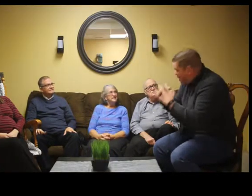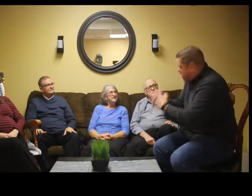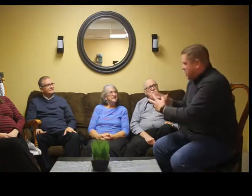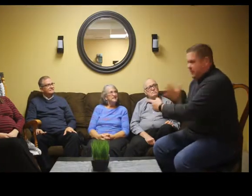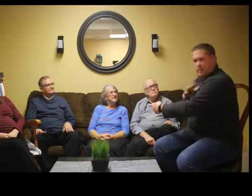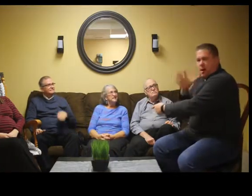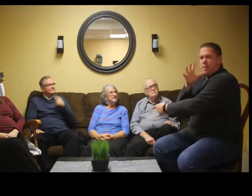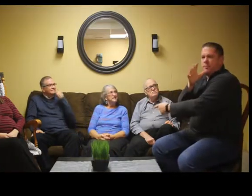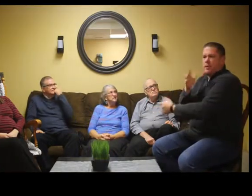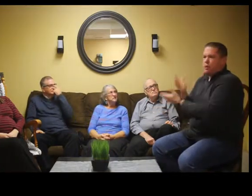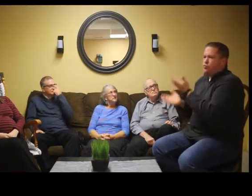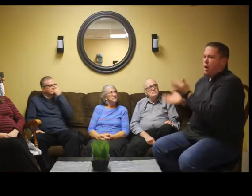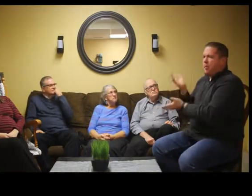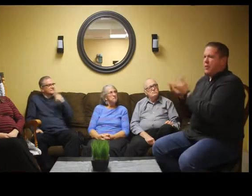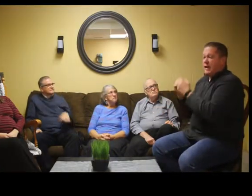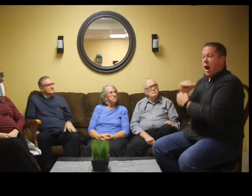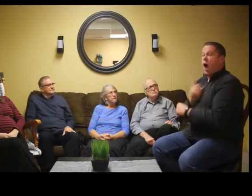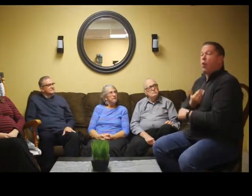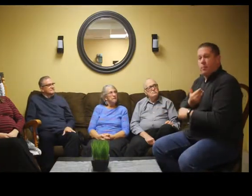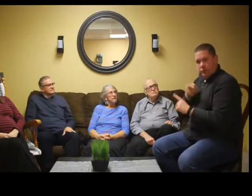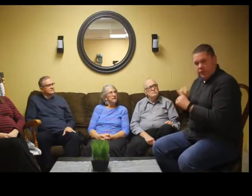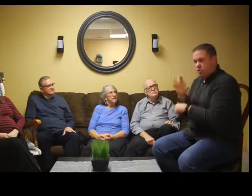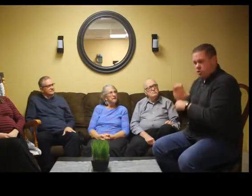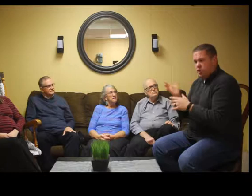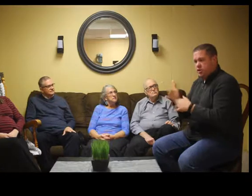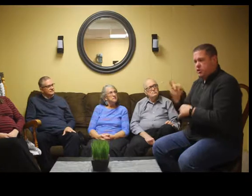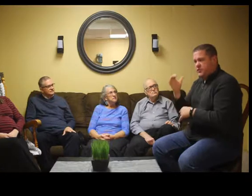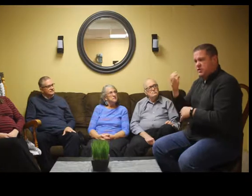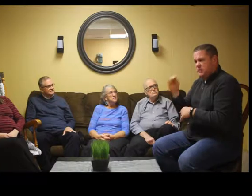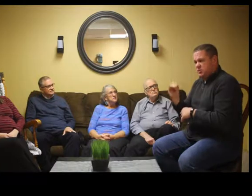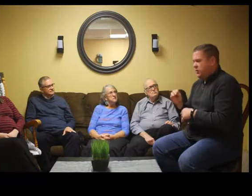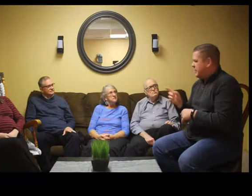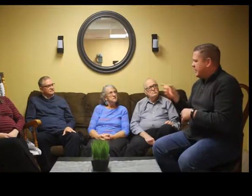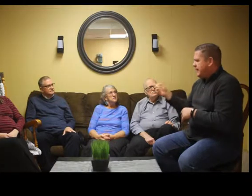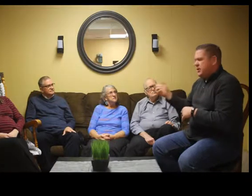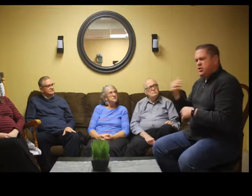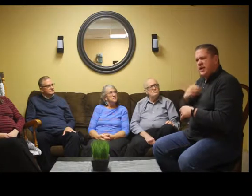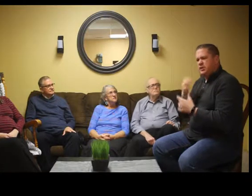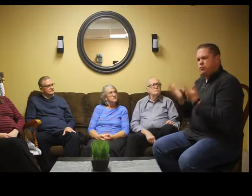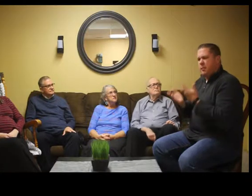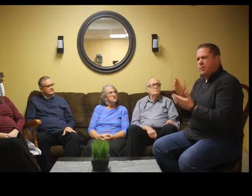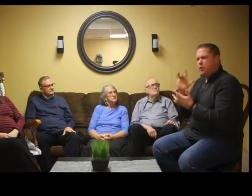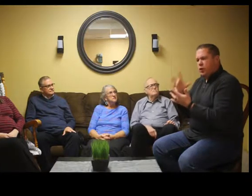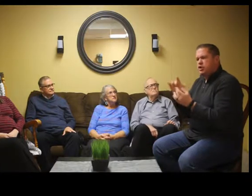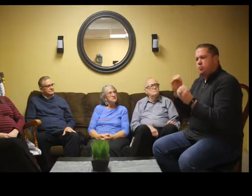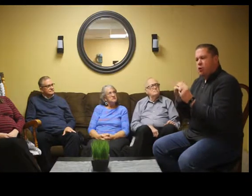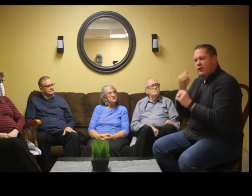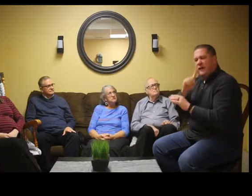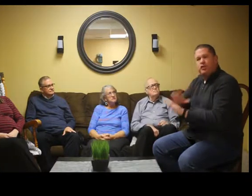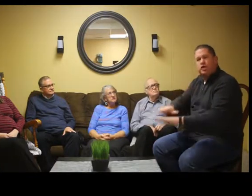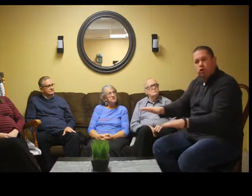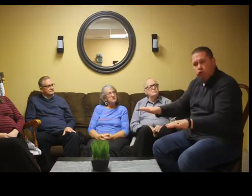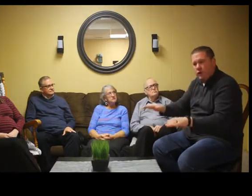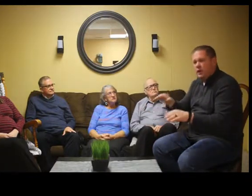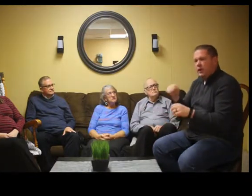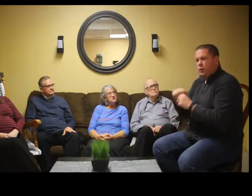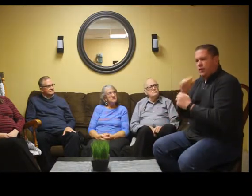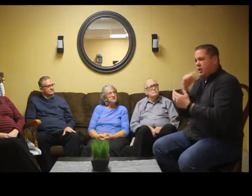America, my mom, probably in our particular church here at Jefferson City, Missouri, she has probably reached more deaf children with the